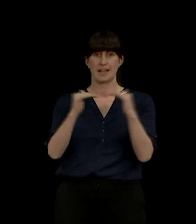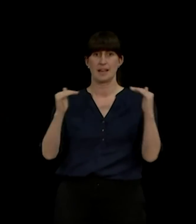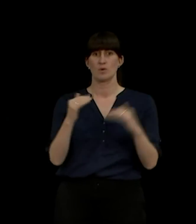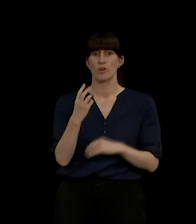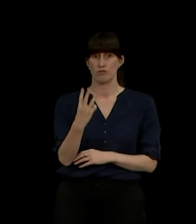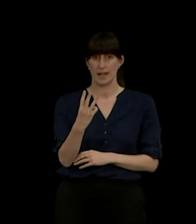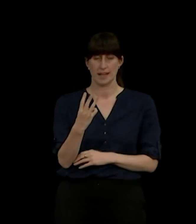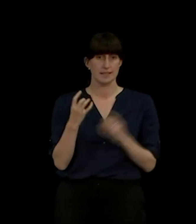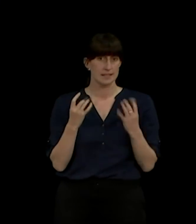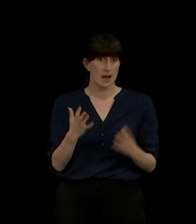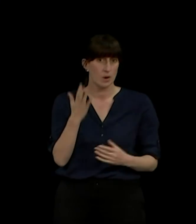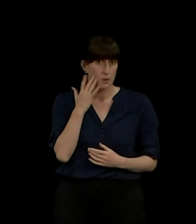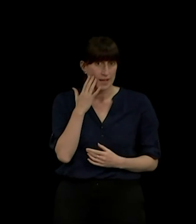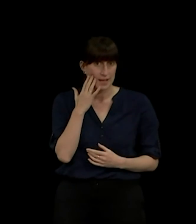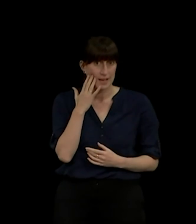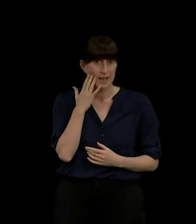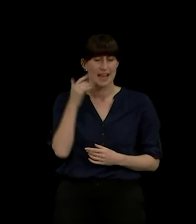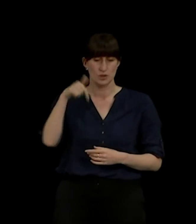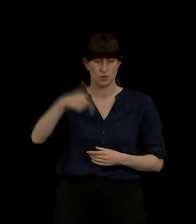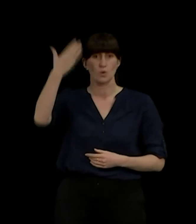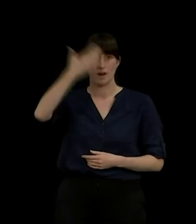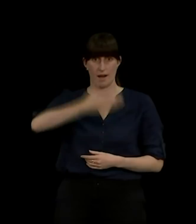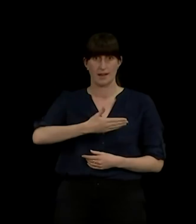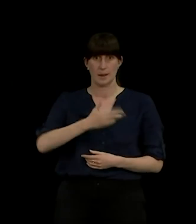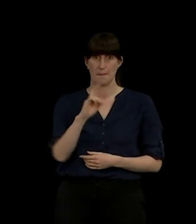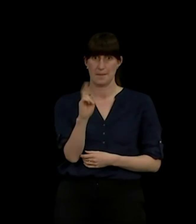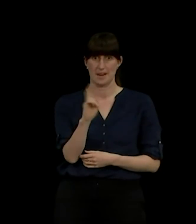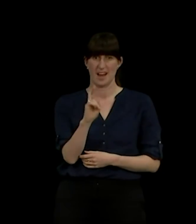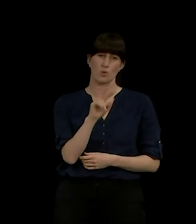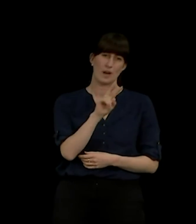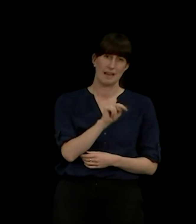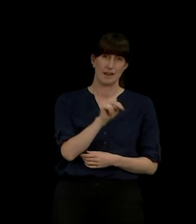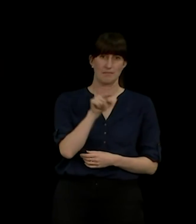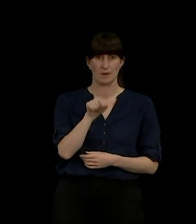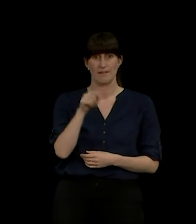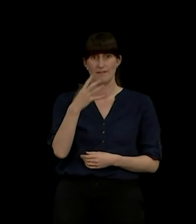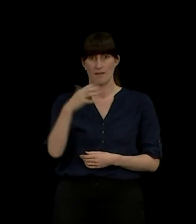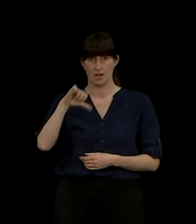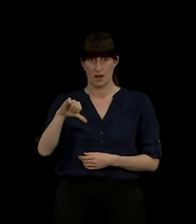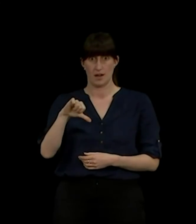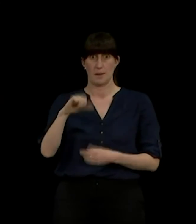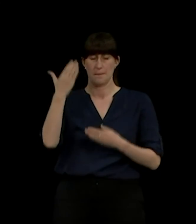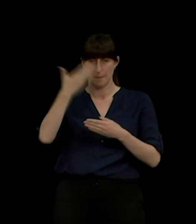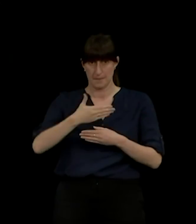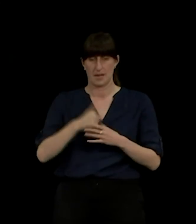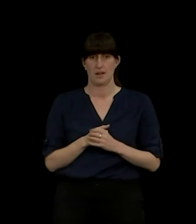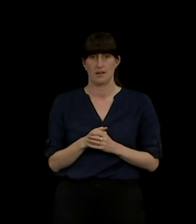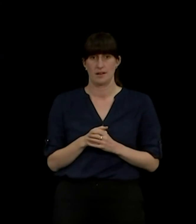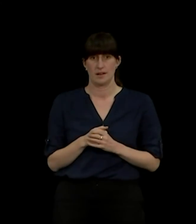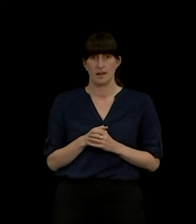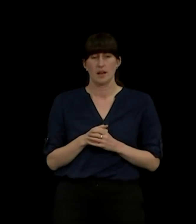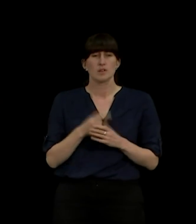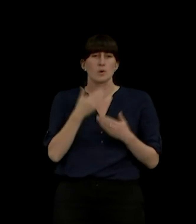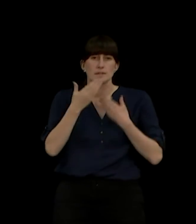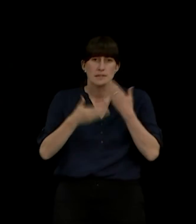from 11:59 p.m. this evening. I'll now share a bit more specificity around the areas that will be